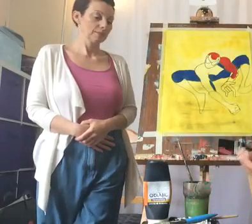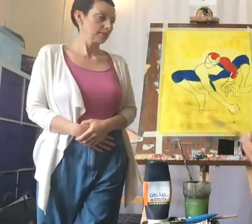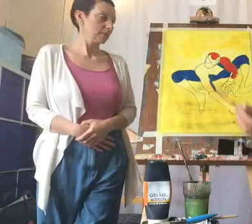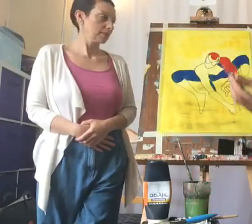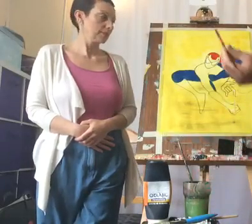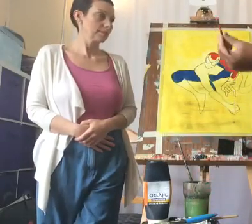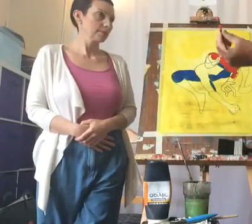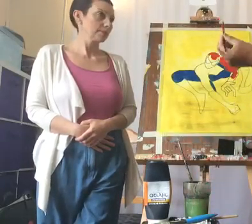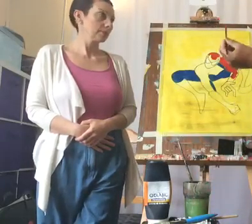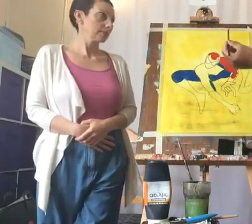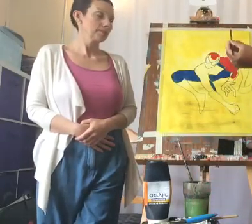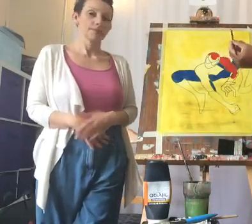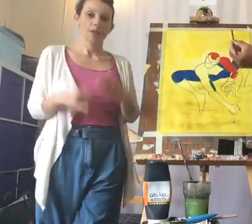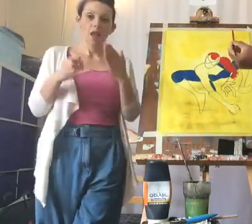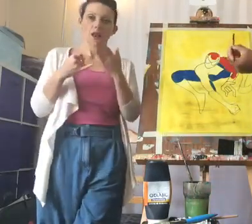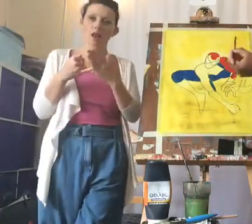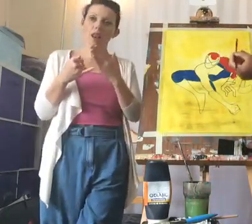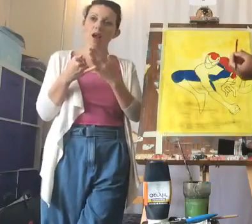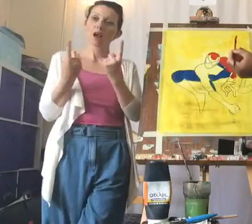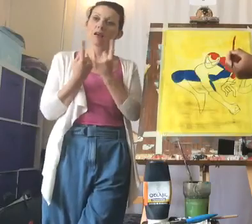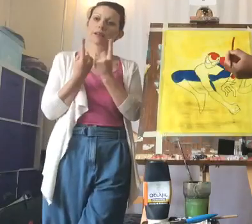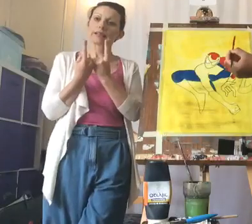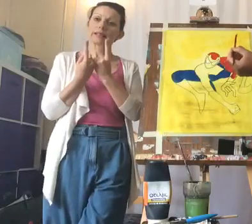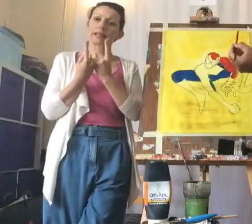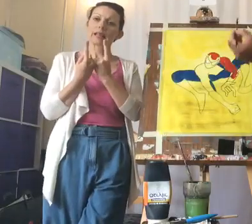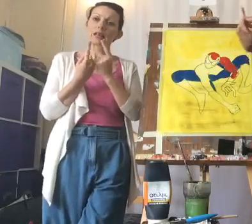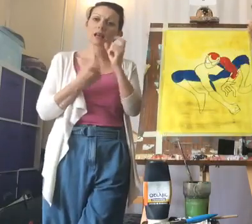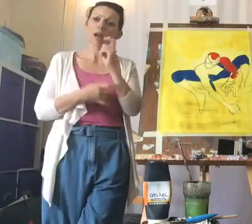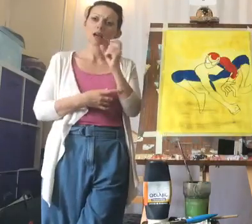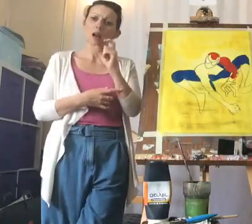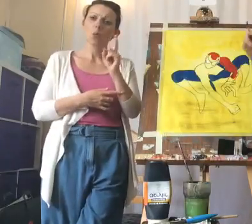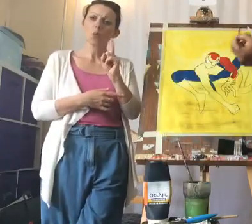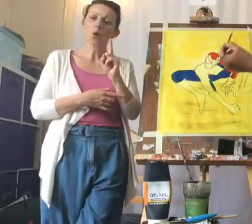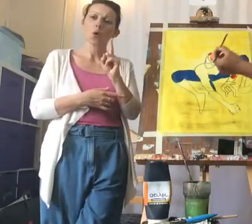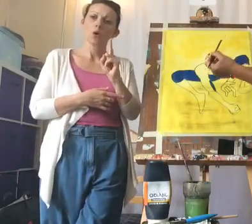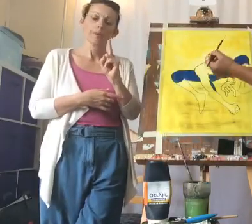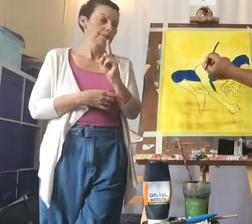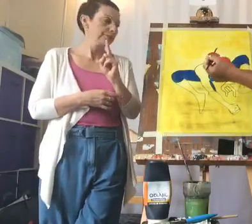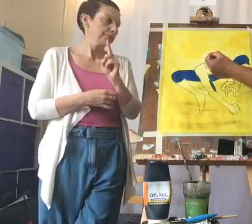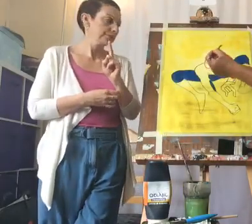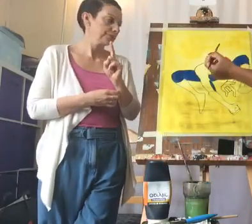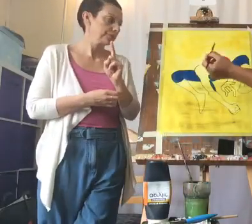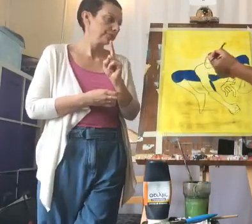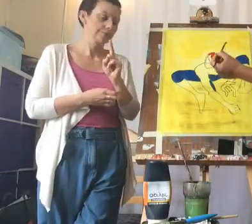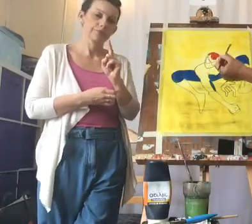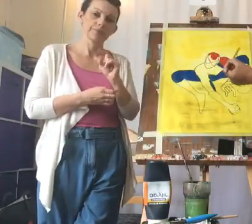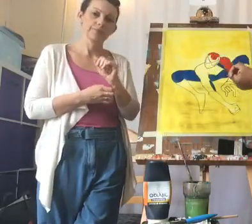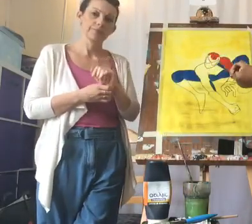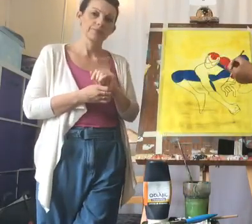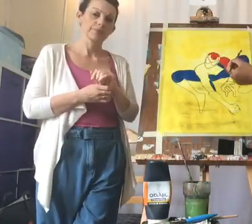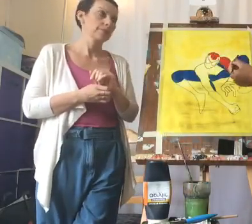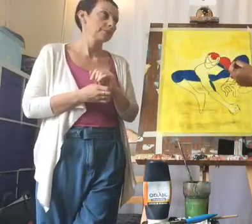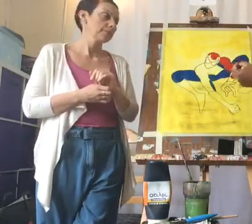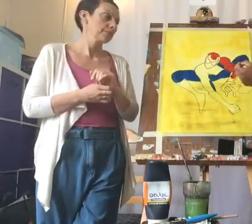Because the last thing to go on will be, usually I'd wait till it's dry back for this. I won't.